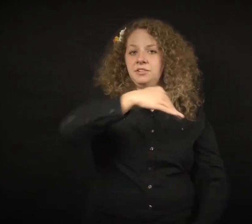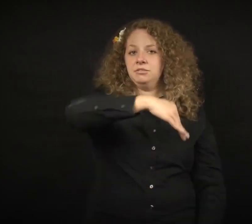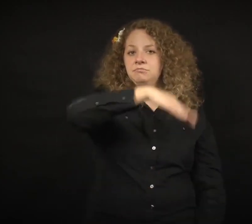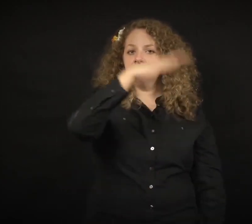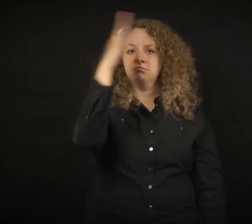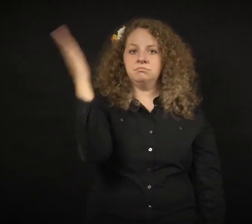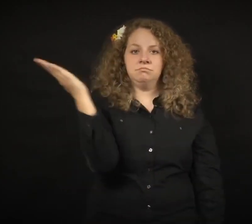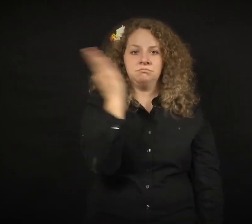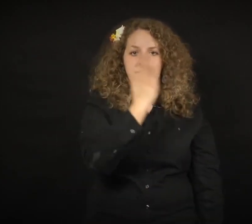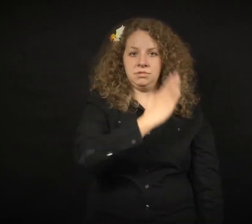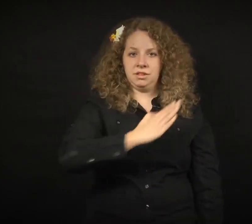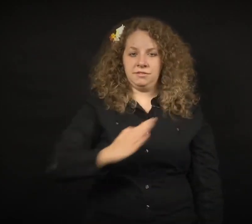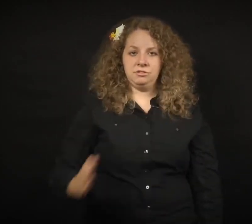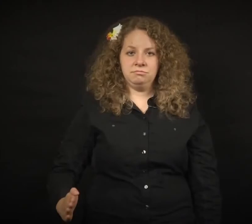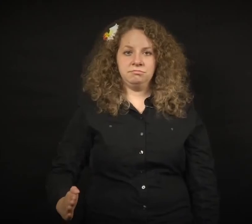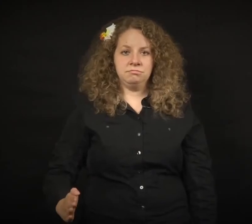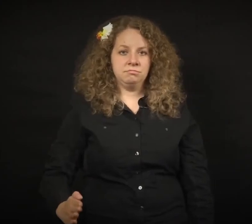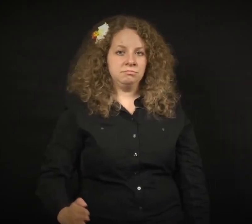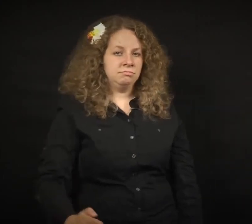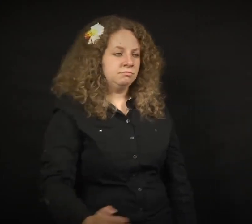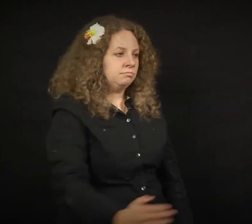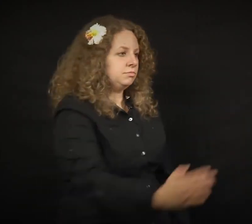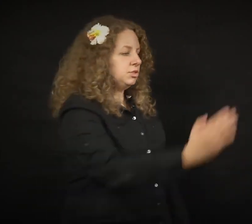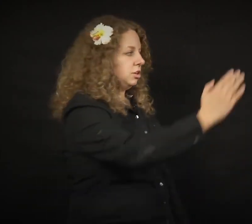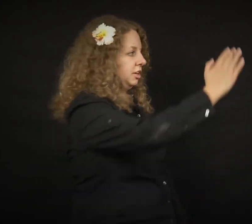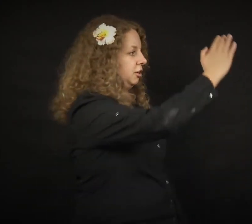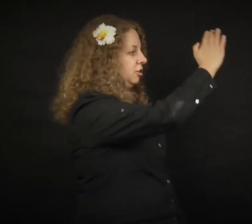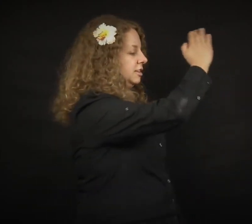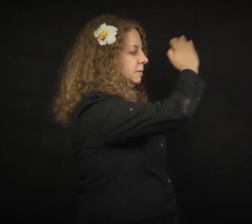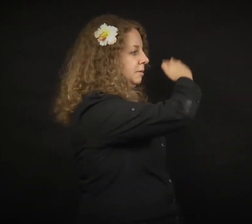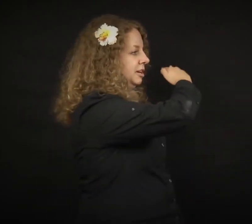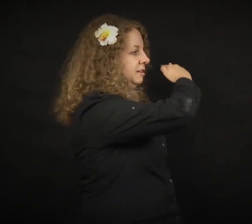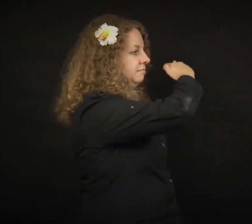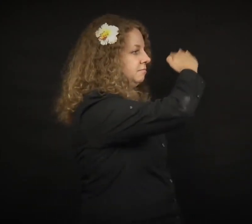never, never, starting across my body,